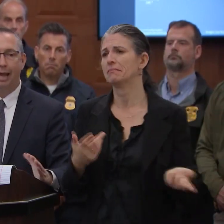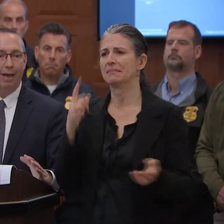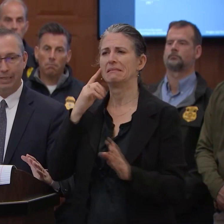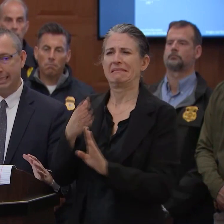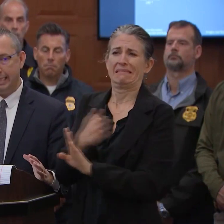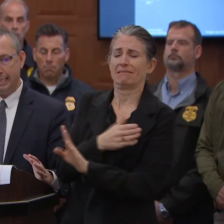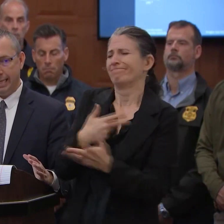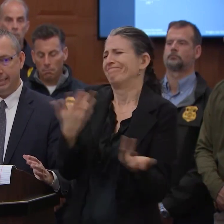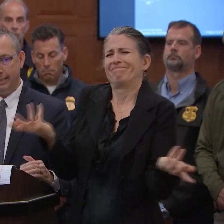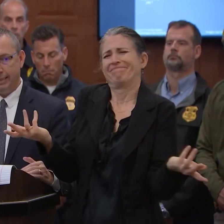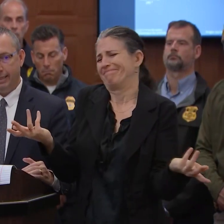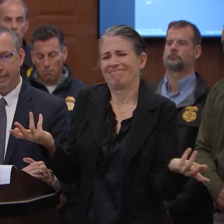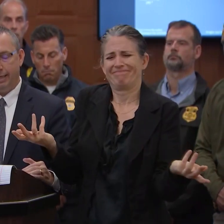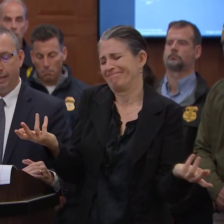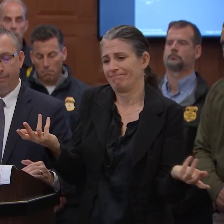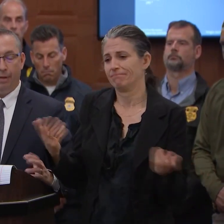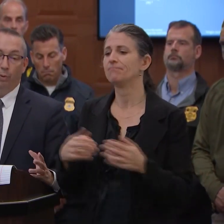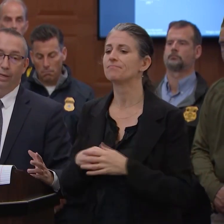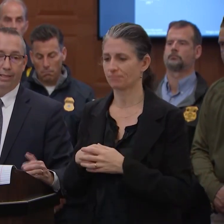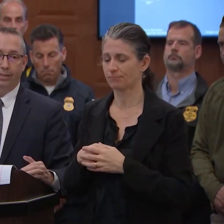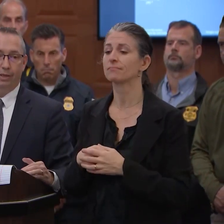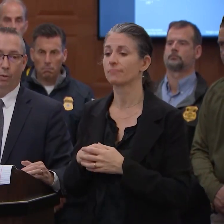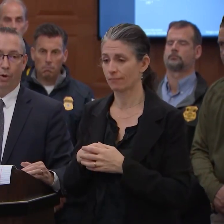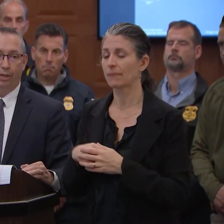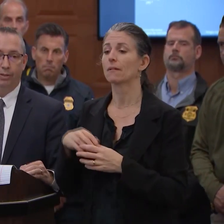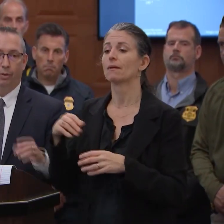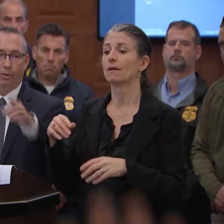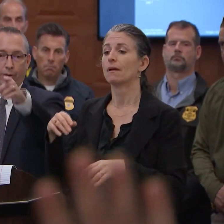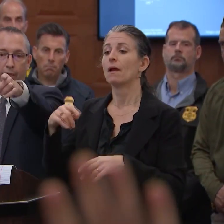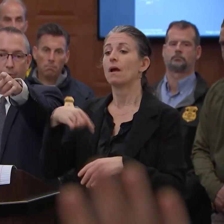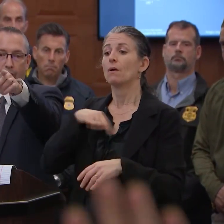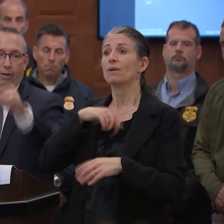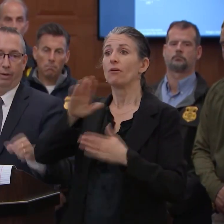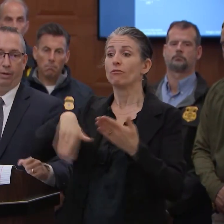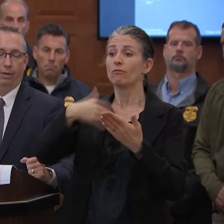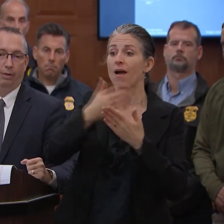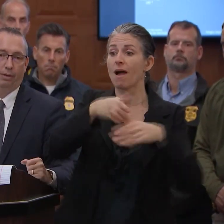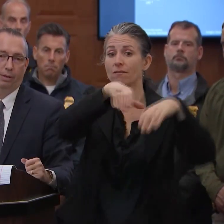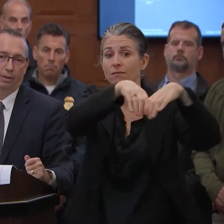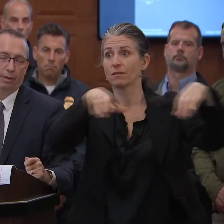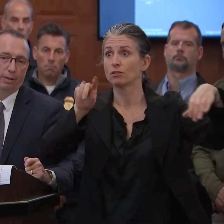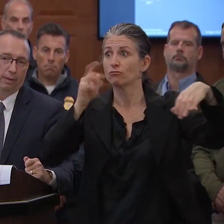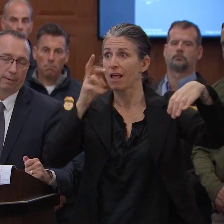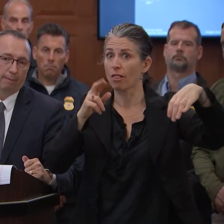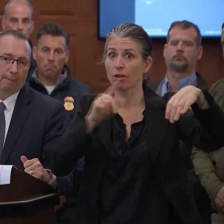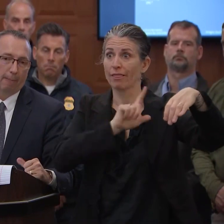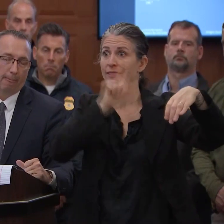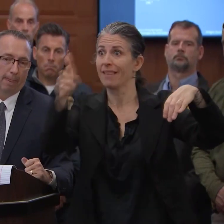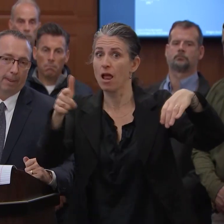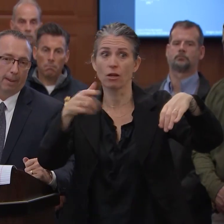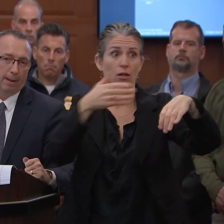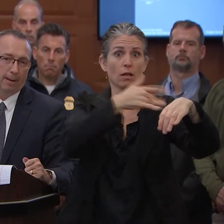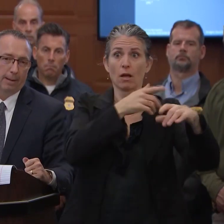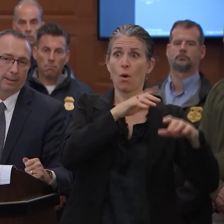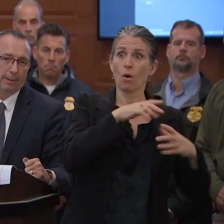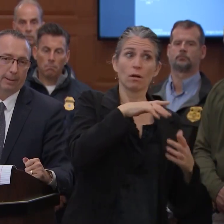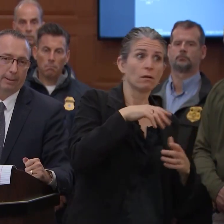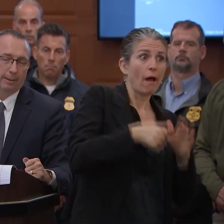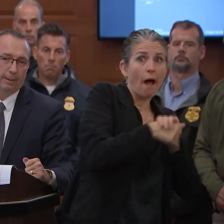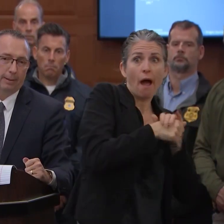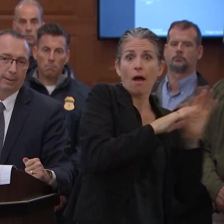there, but I haven't seen it yet. And we're going to continue to work it. So, yes, right here. Did Mr. Card have any